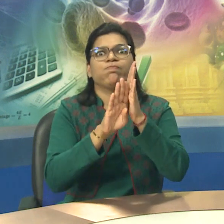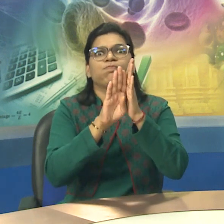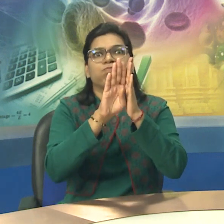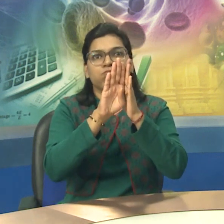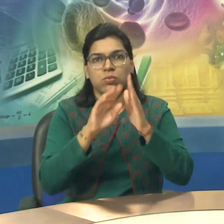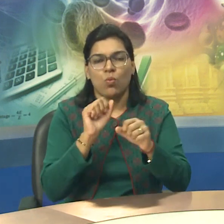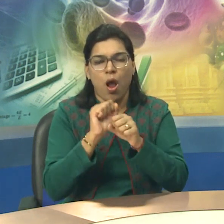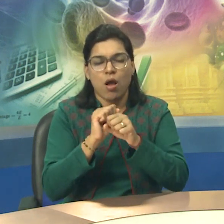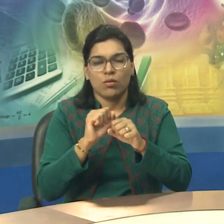Upward